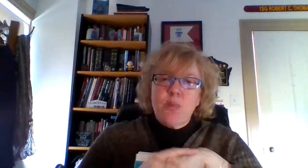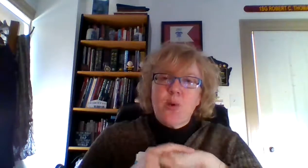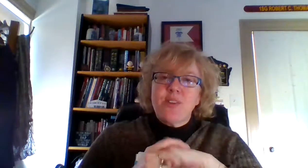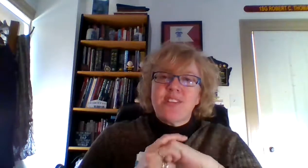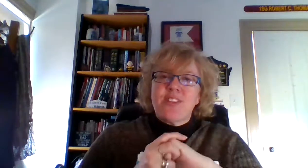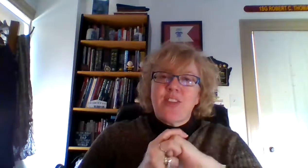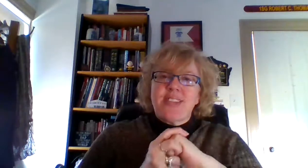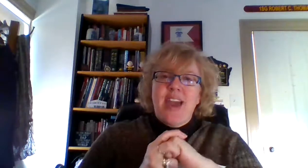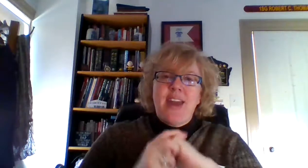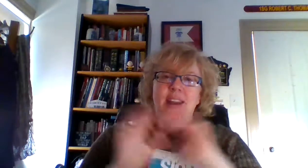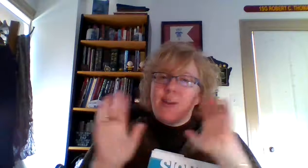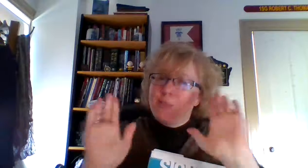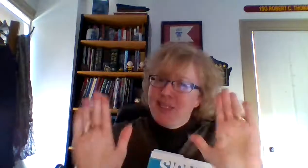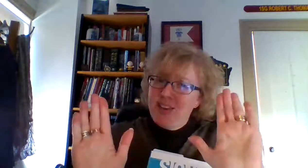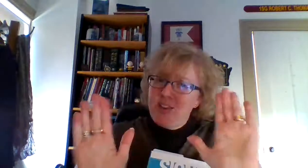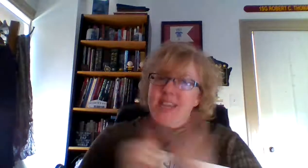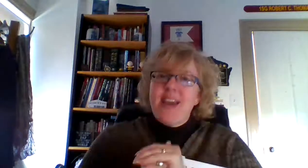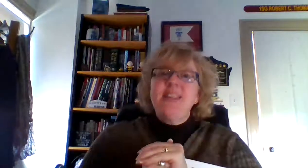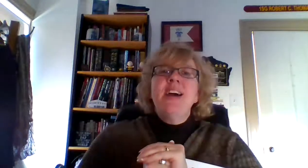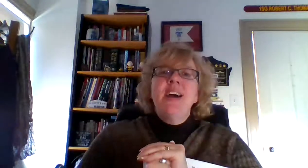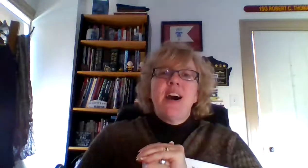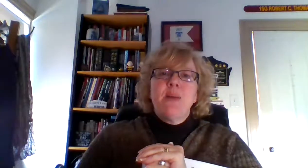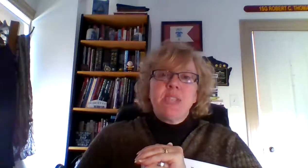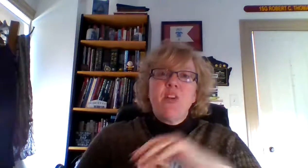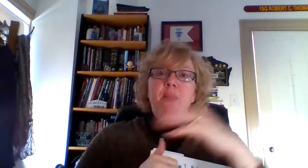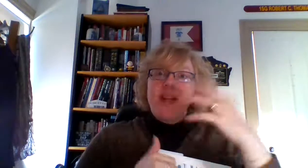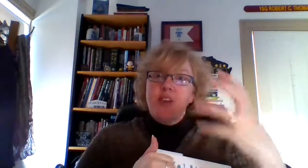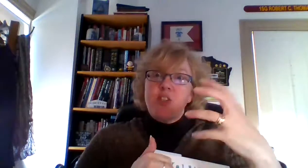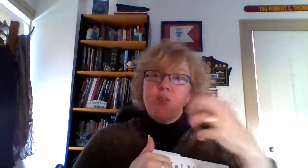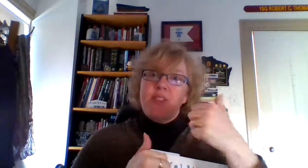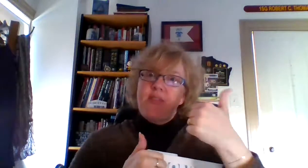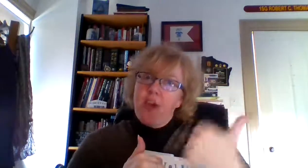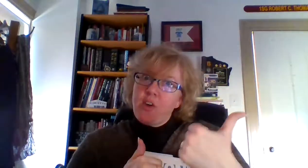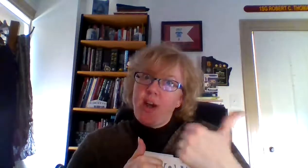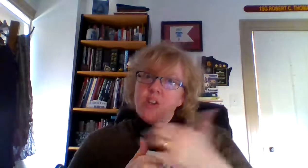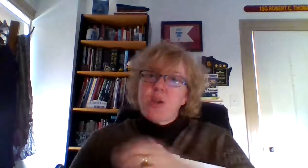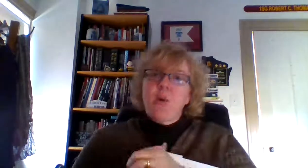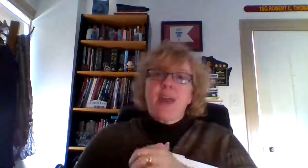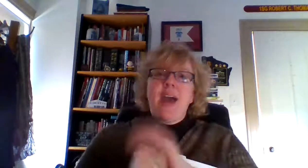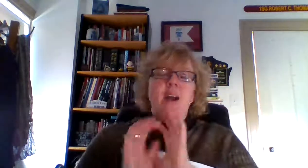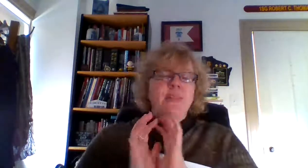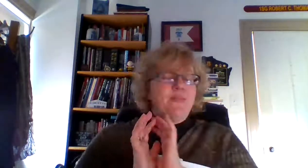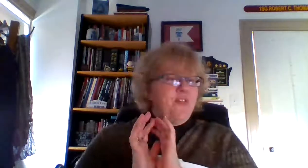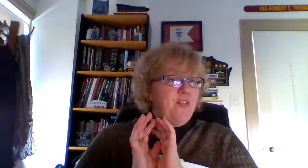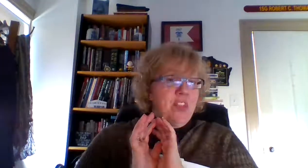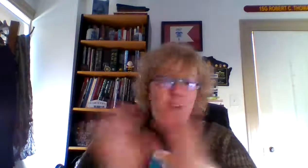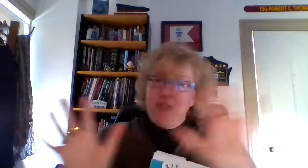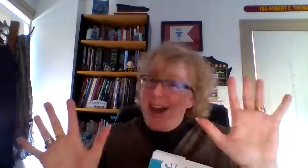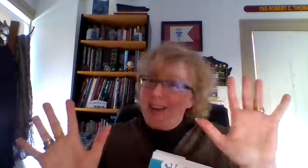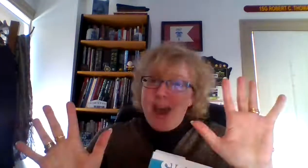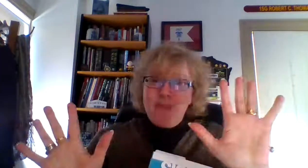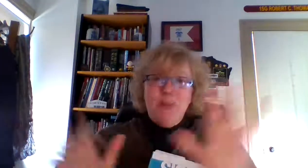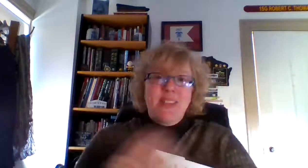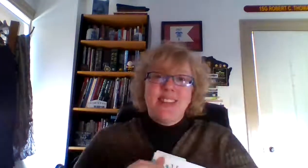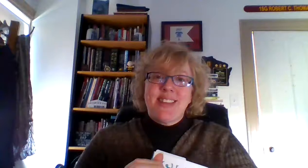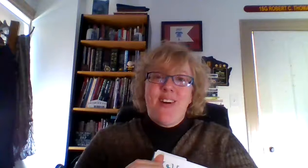boards and stuff like that. And I completely understand. Several of my deaf students at the other college I work at, they're not happy with this at all.